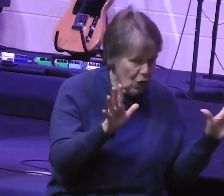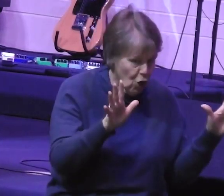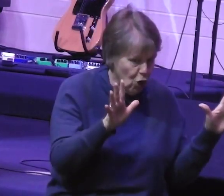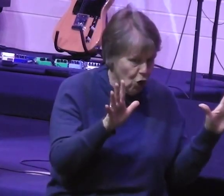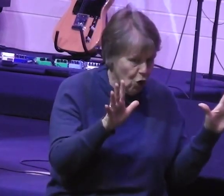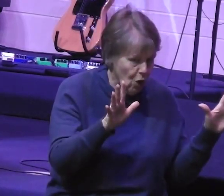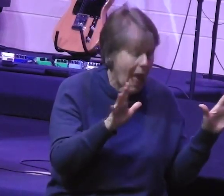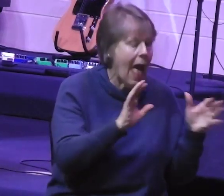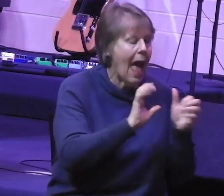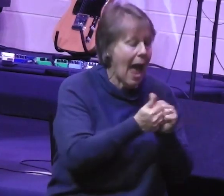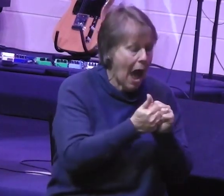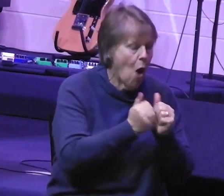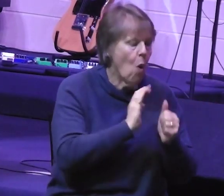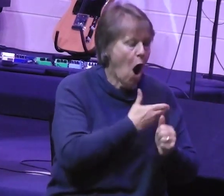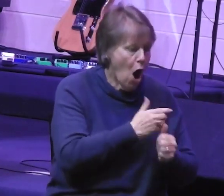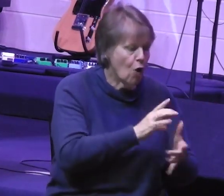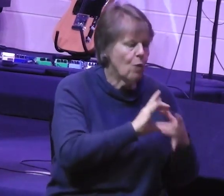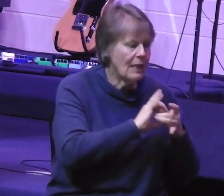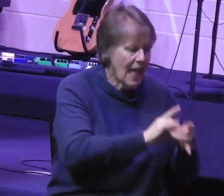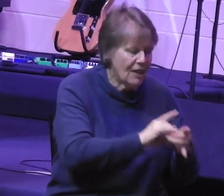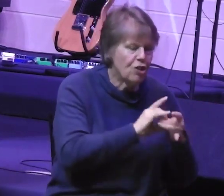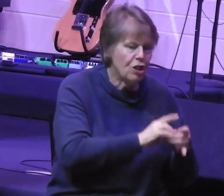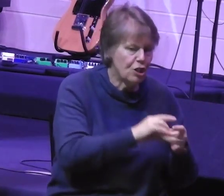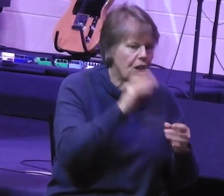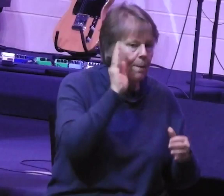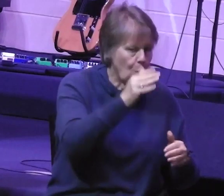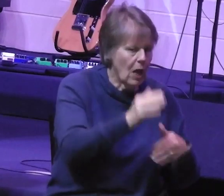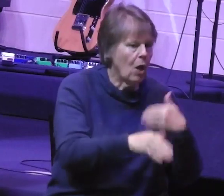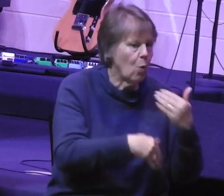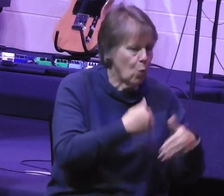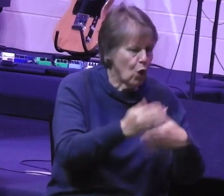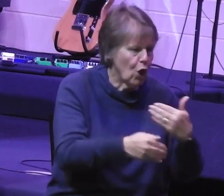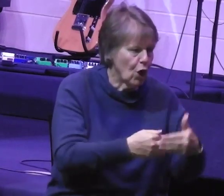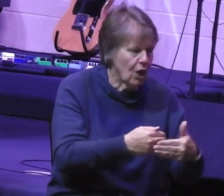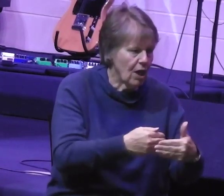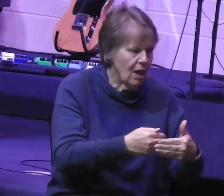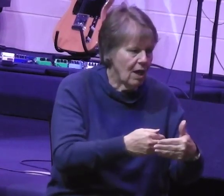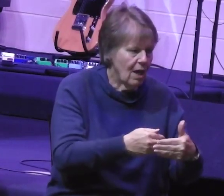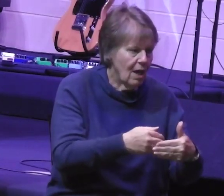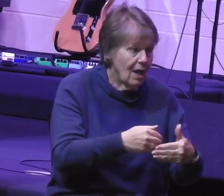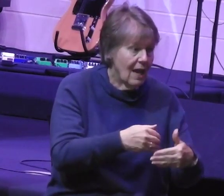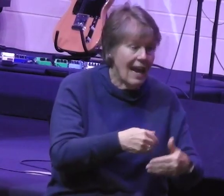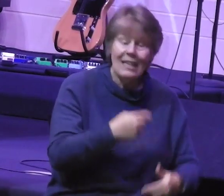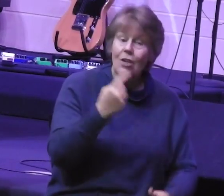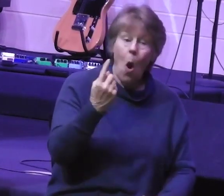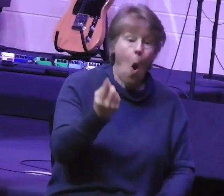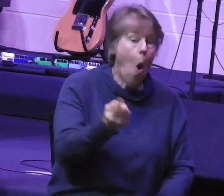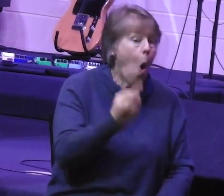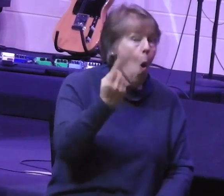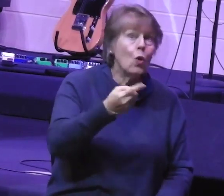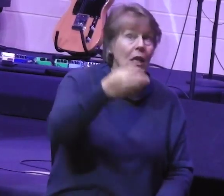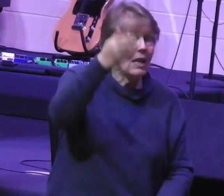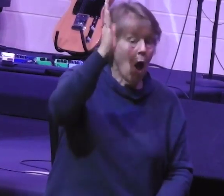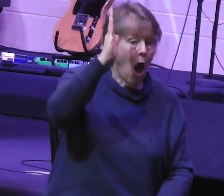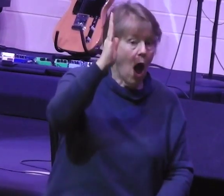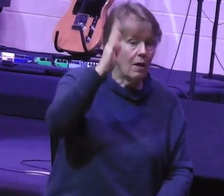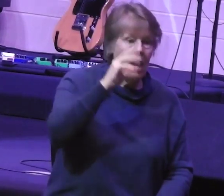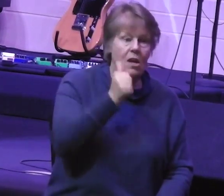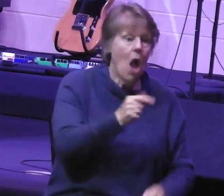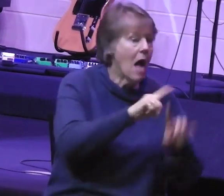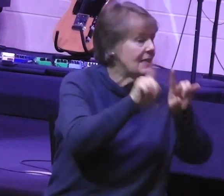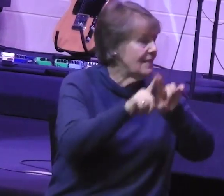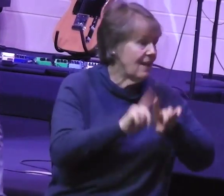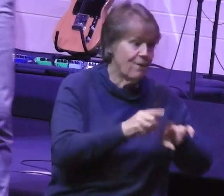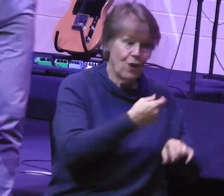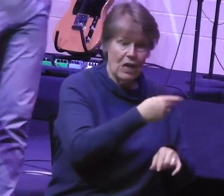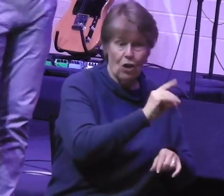how this relationship works. And not only is God, the one God, the only God, you don't have to worry about all the other ones, the one God, speaking